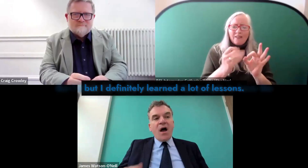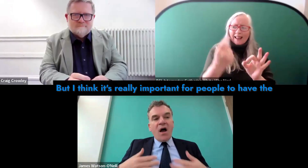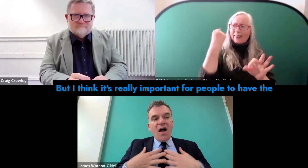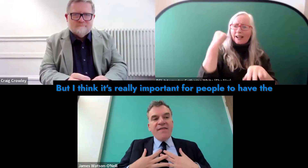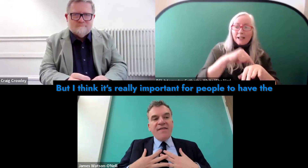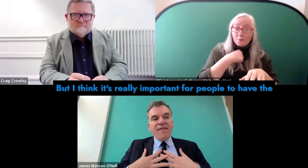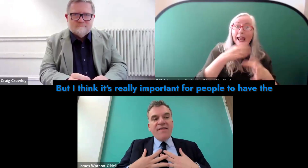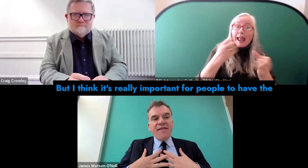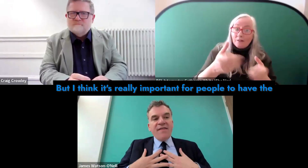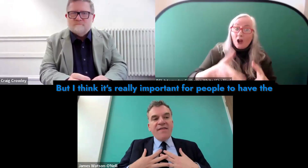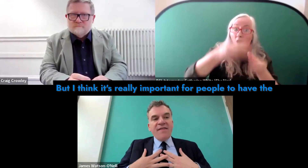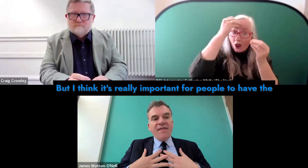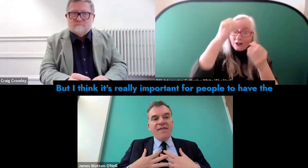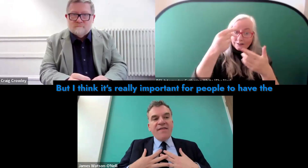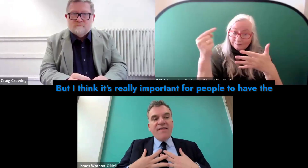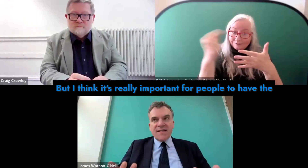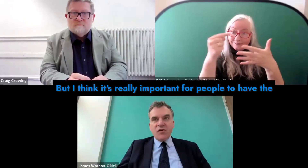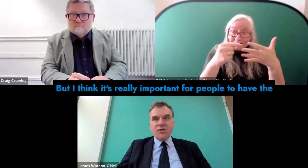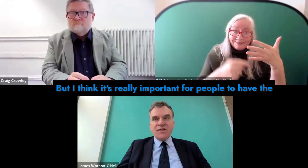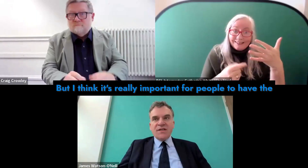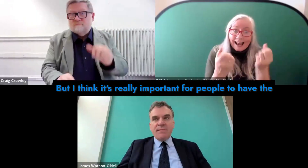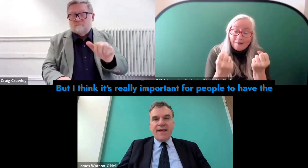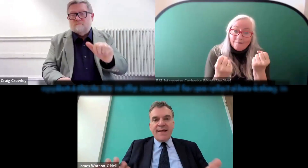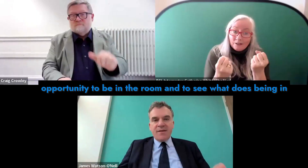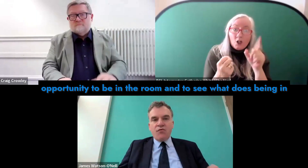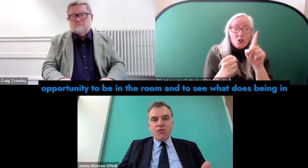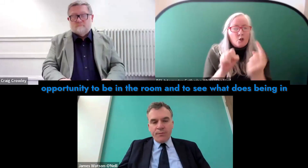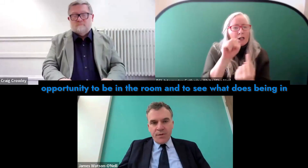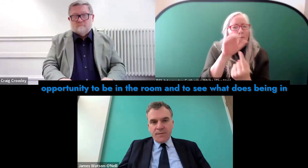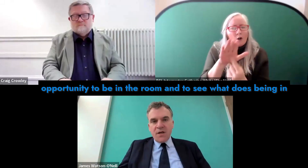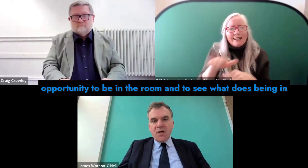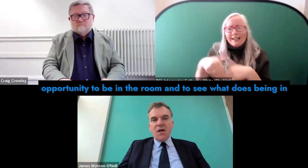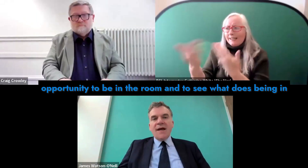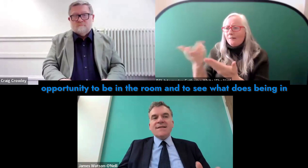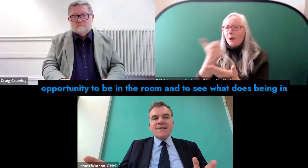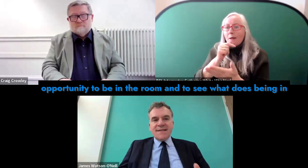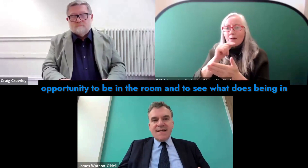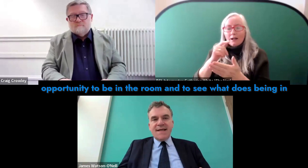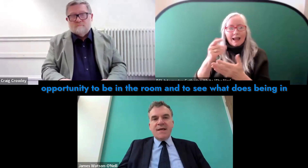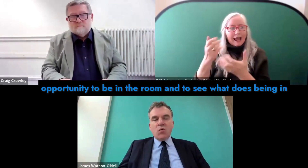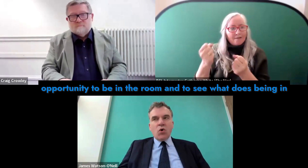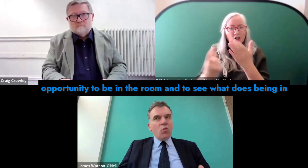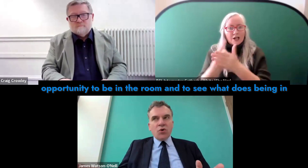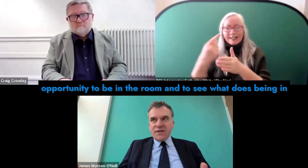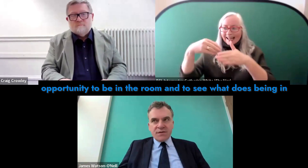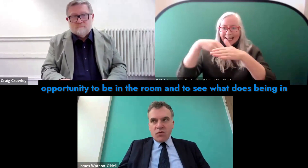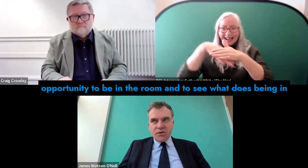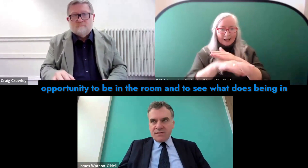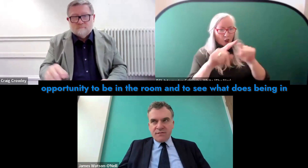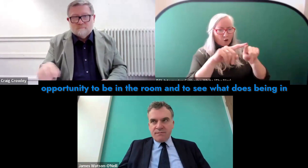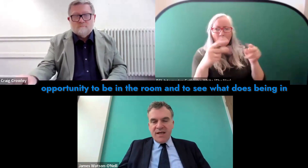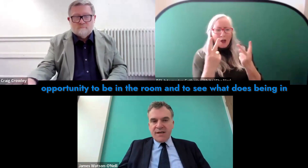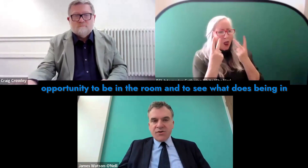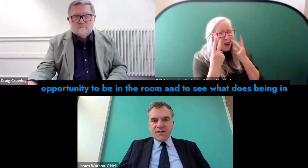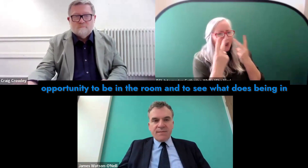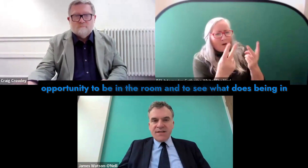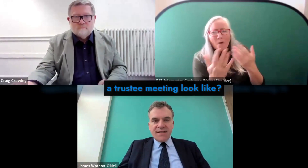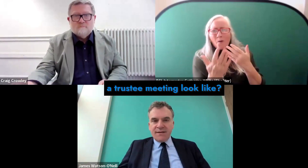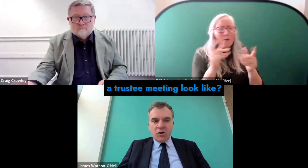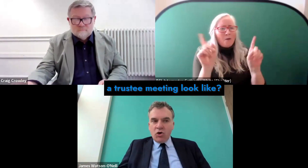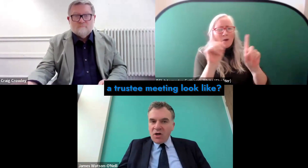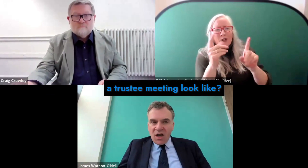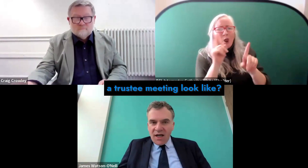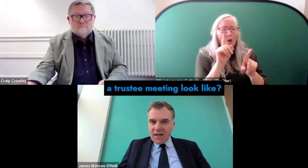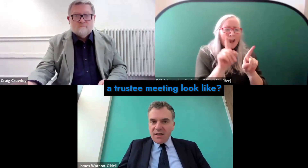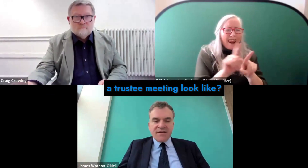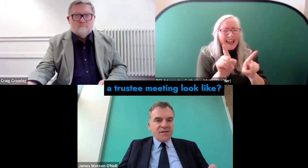lessons. But I think it's really important for people to have the opportunity to be in the room and to see what does being in a